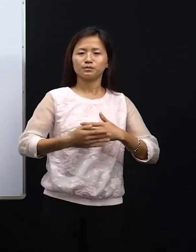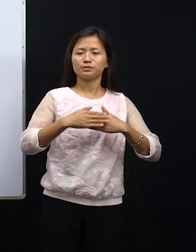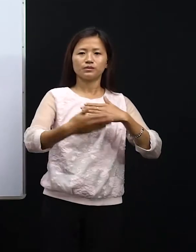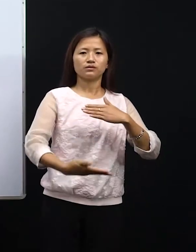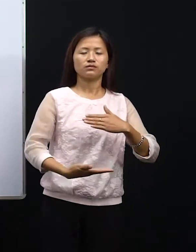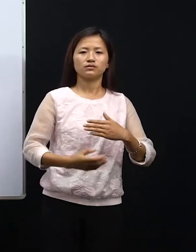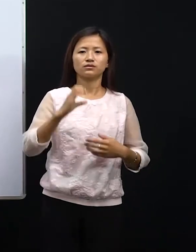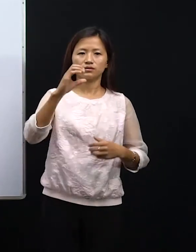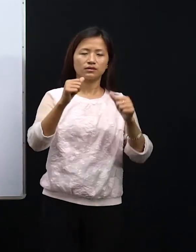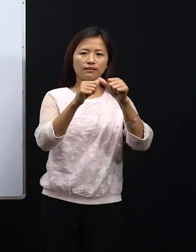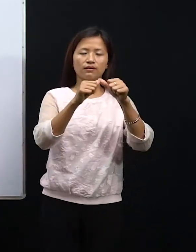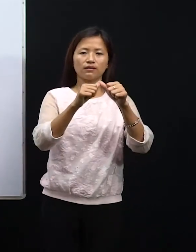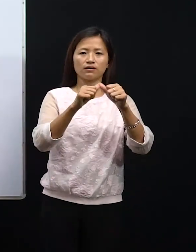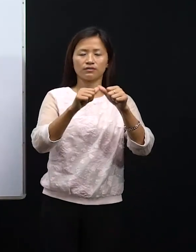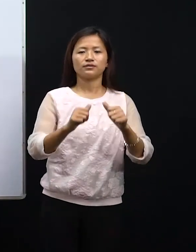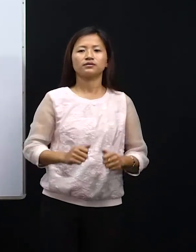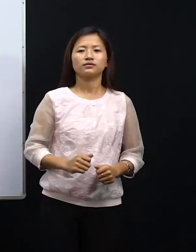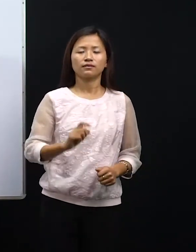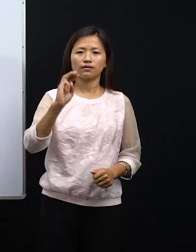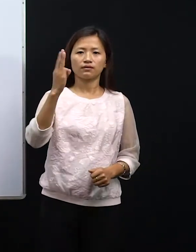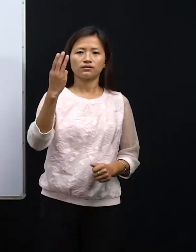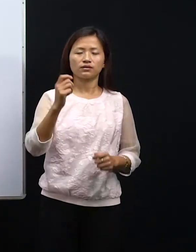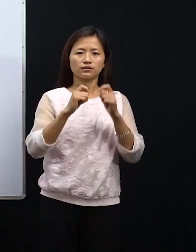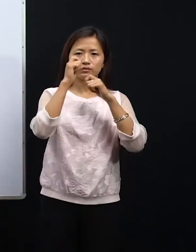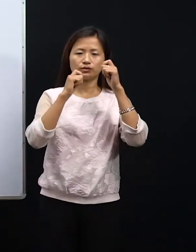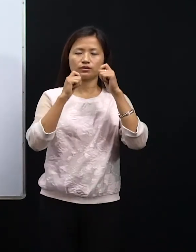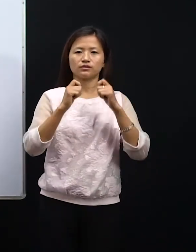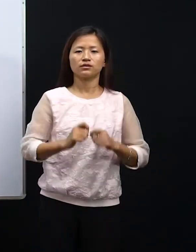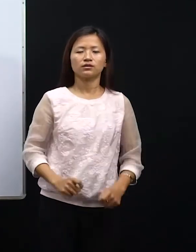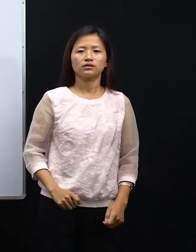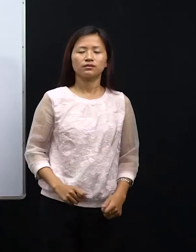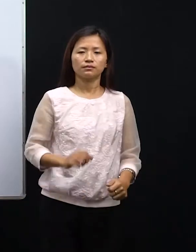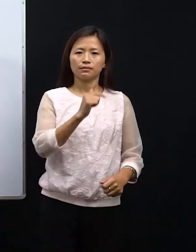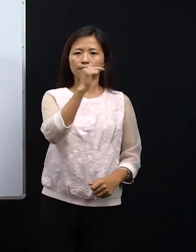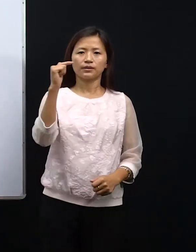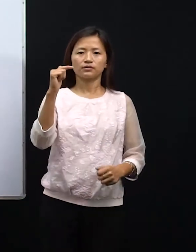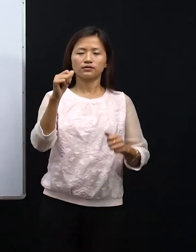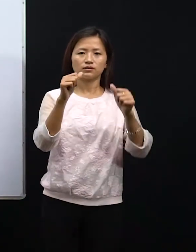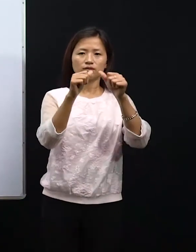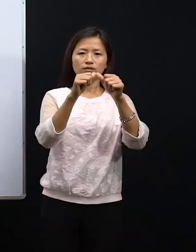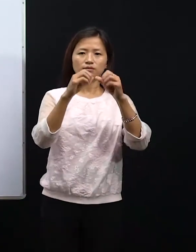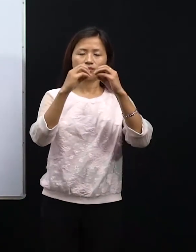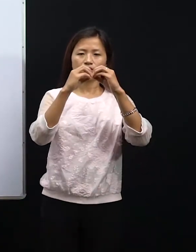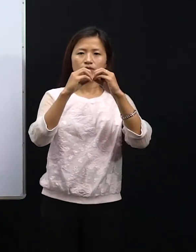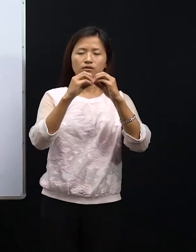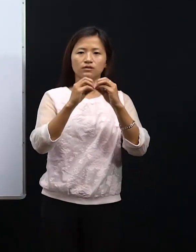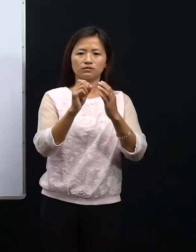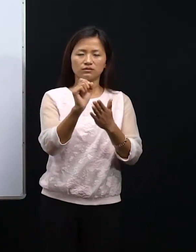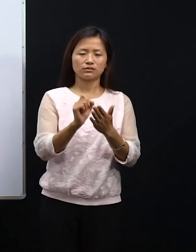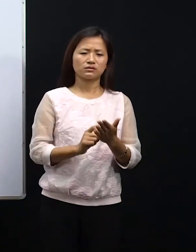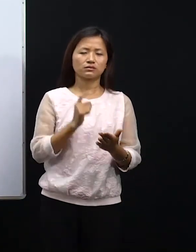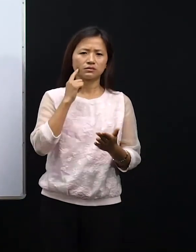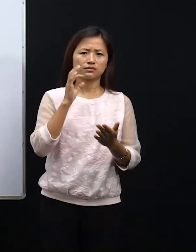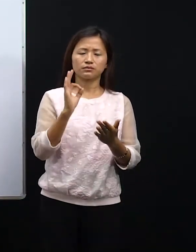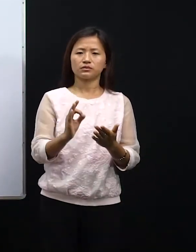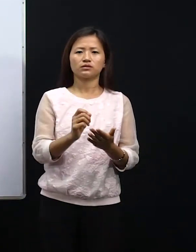minus CA, I will write the third expression, CA minus AB. It is not necessary that you write as